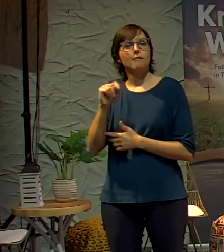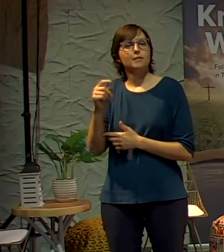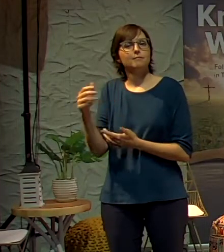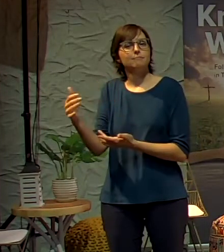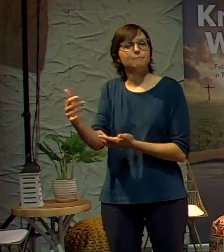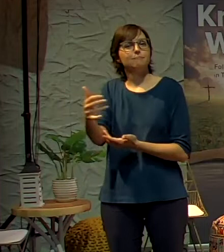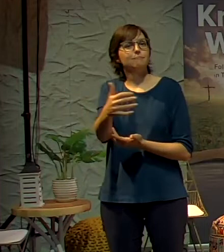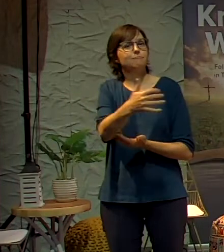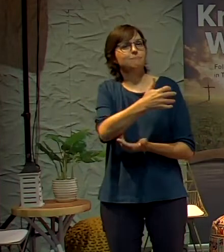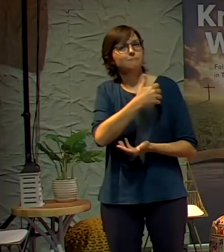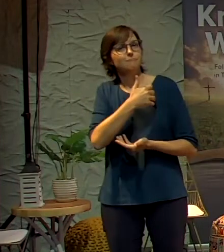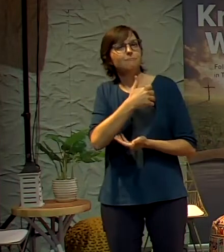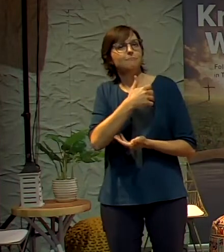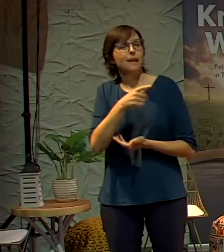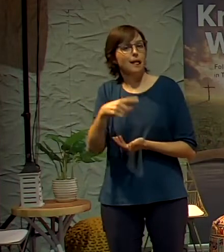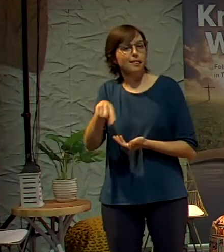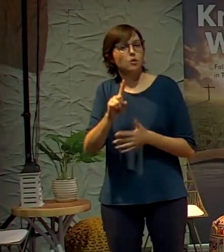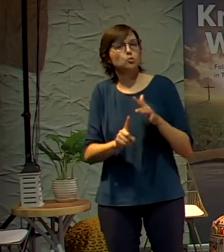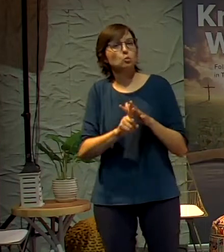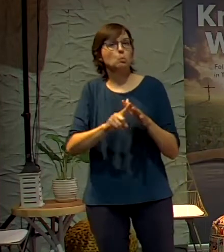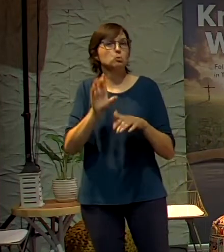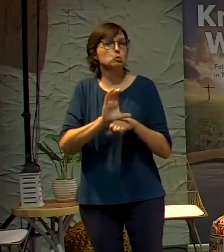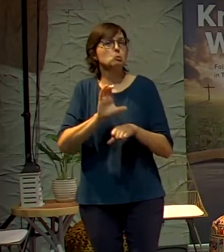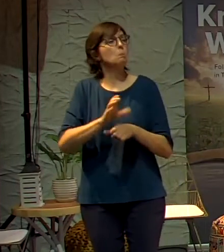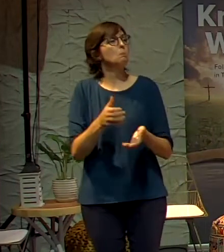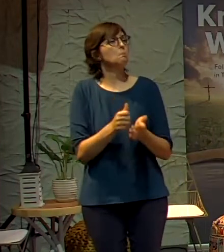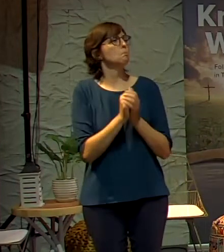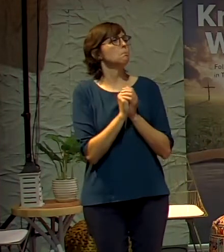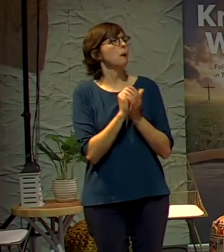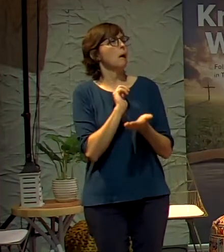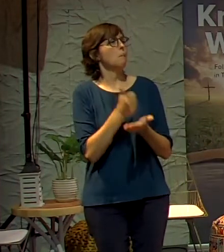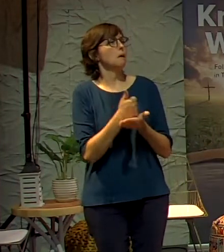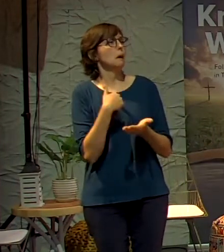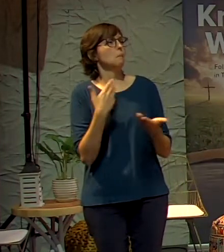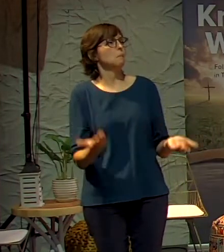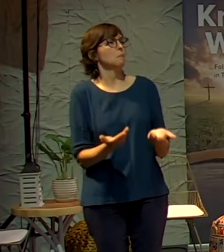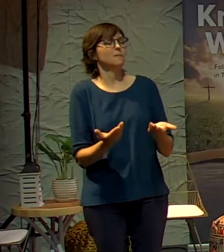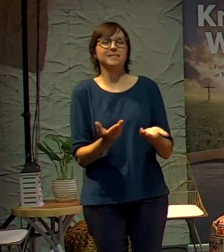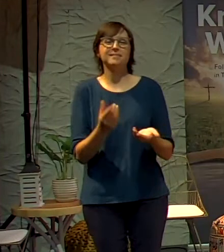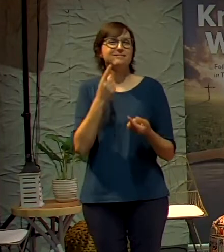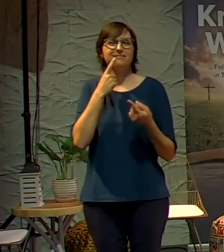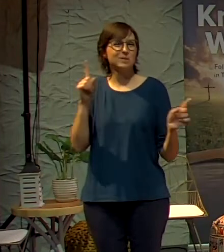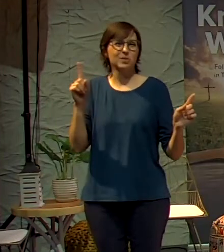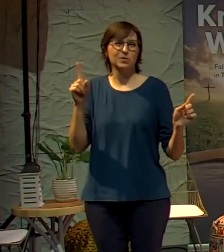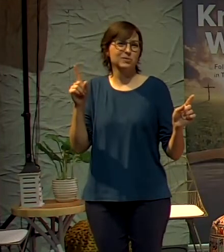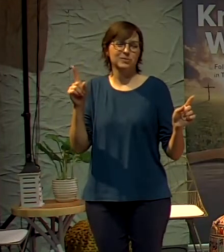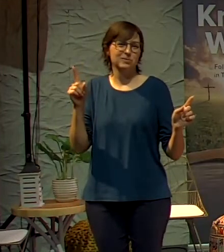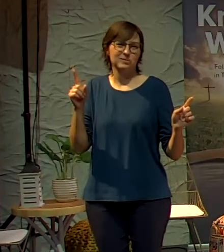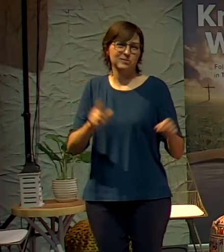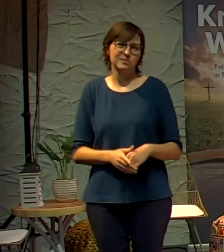But it's not like they just came to church and said, hey, man, I give myself in. It just doesn't work that way. It just doesn't work that